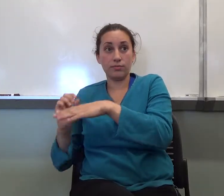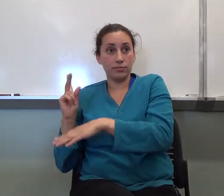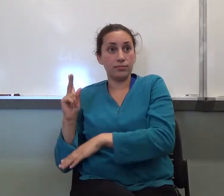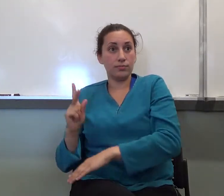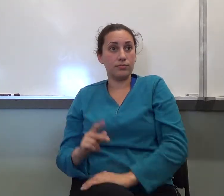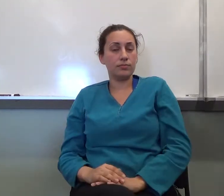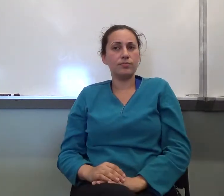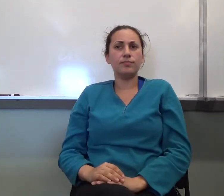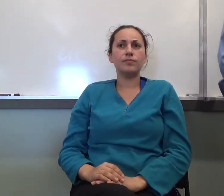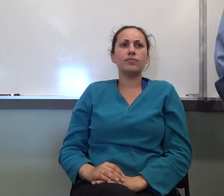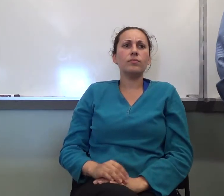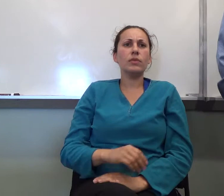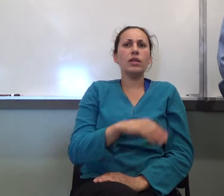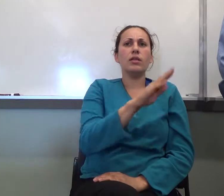is the base?